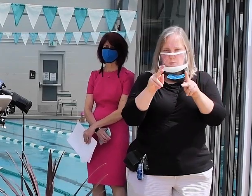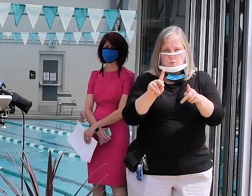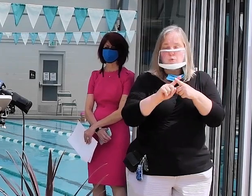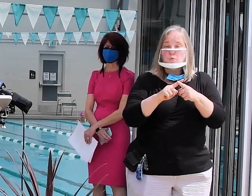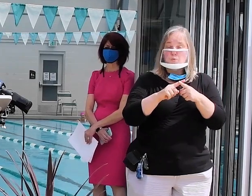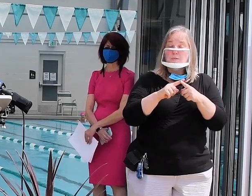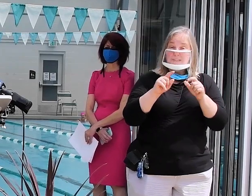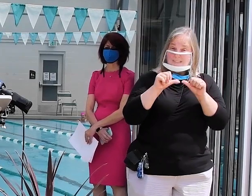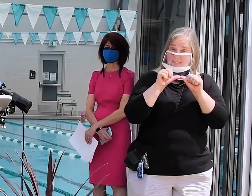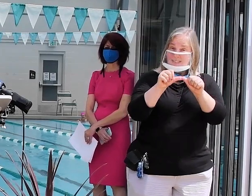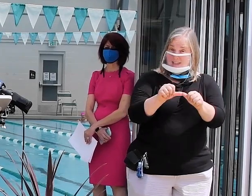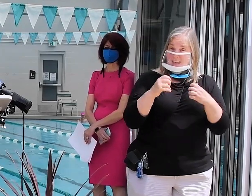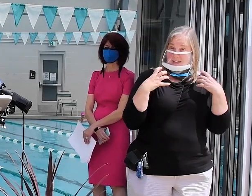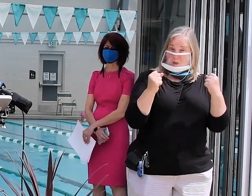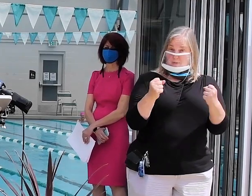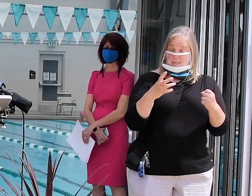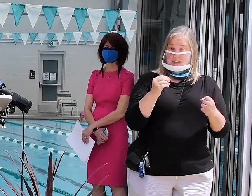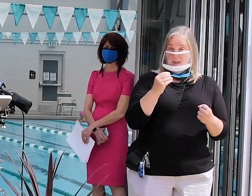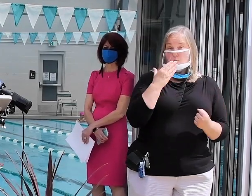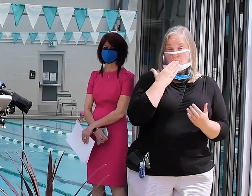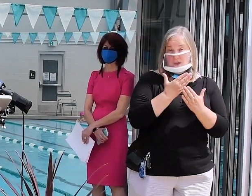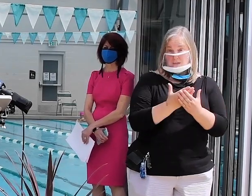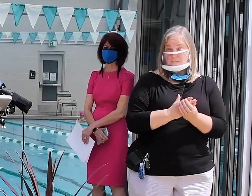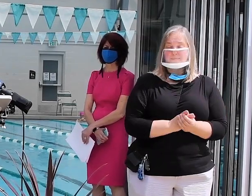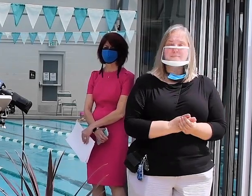stay healthy and well.